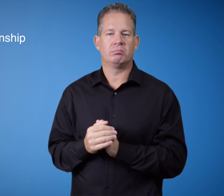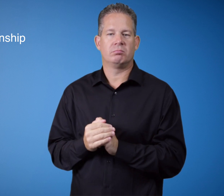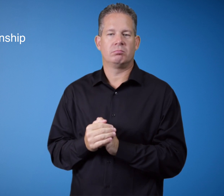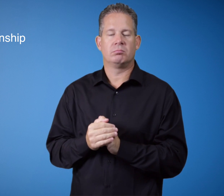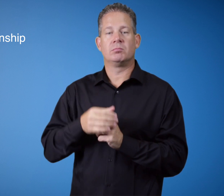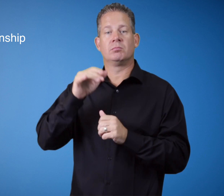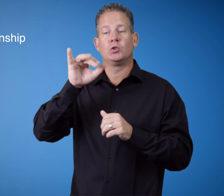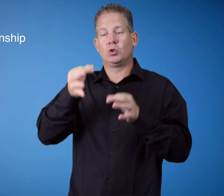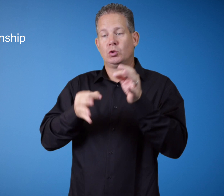guardian.